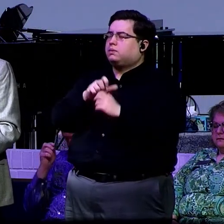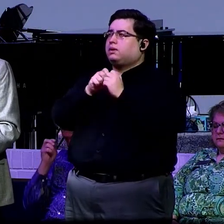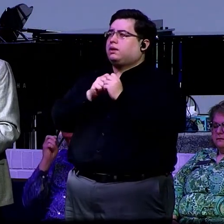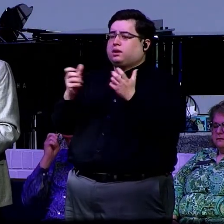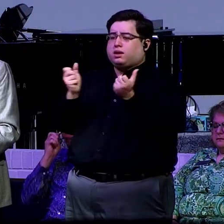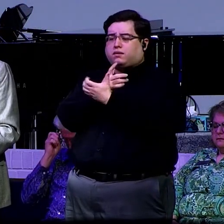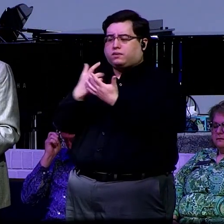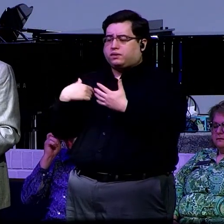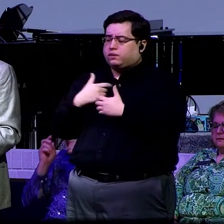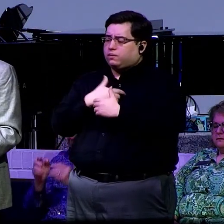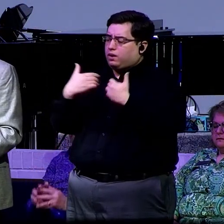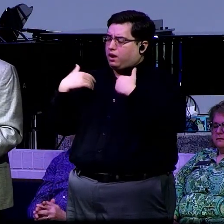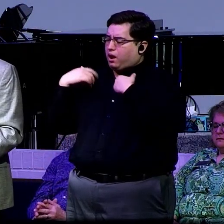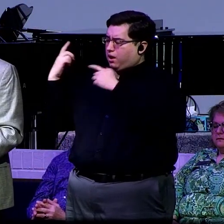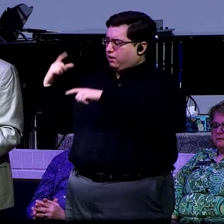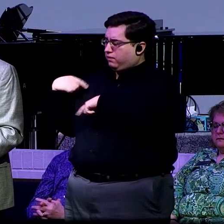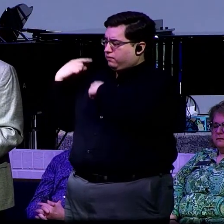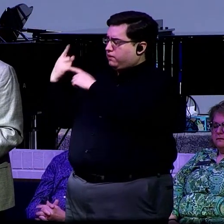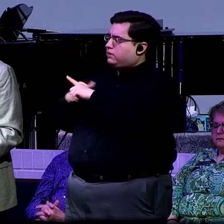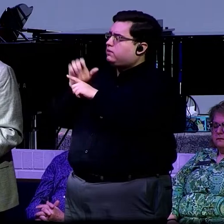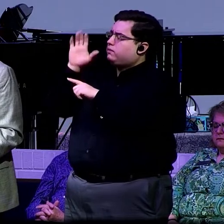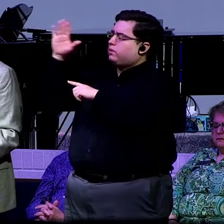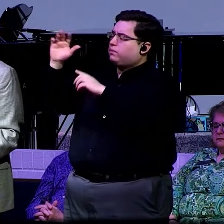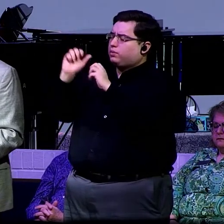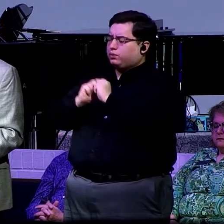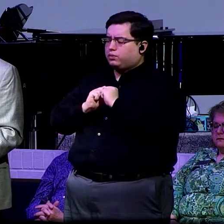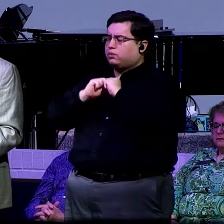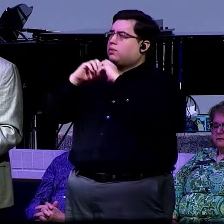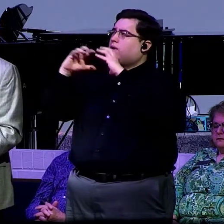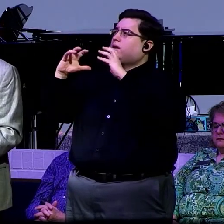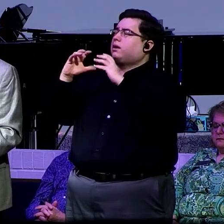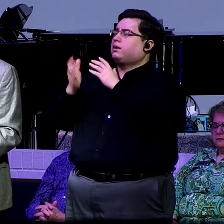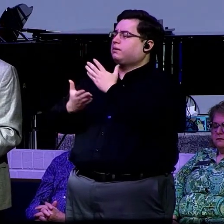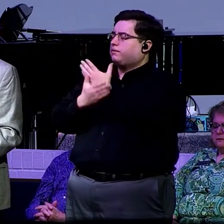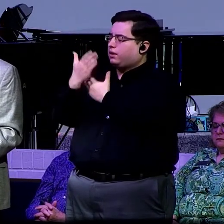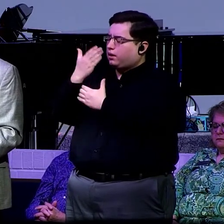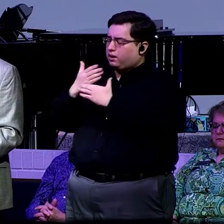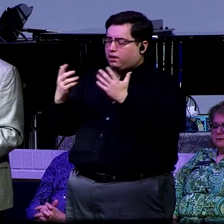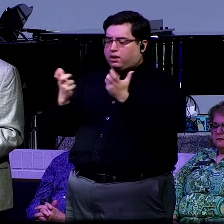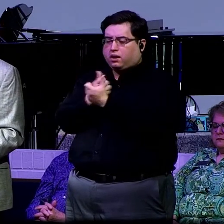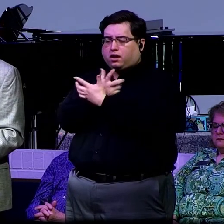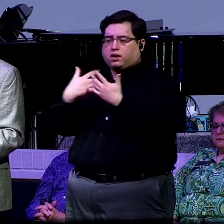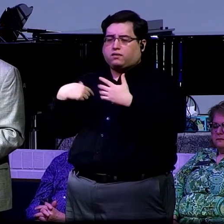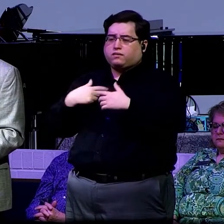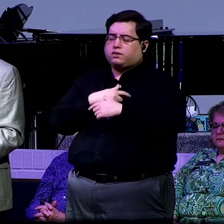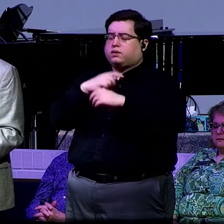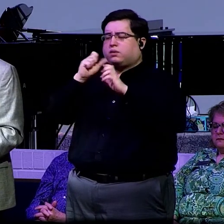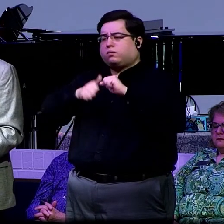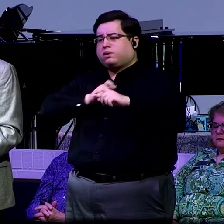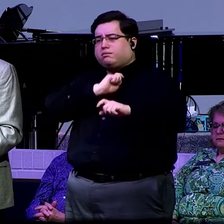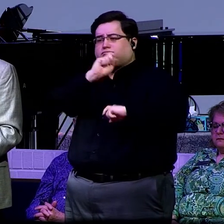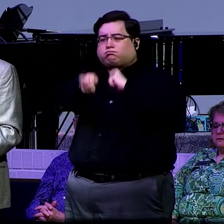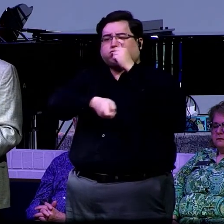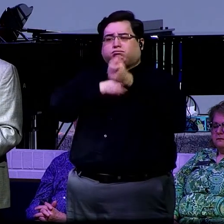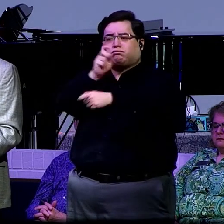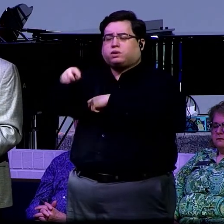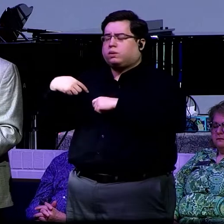your creative hand. All that we can give away, we do through Jesus'